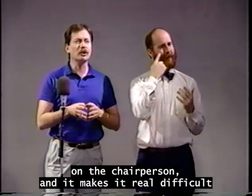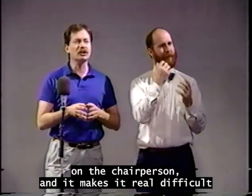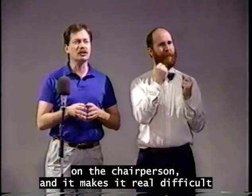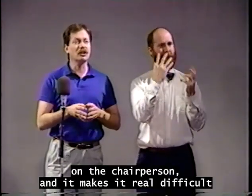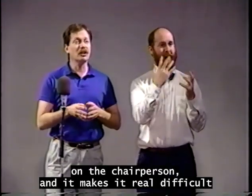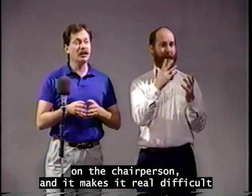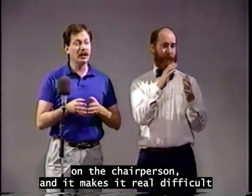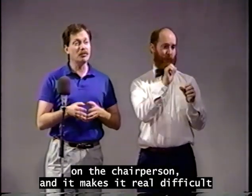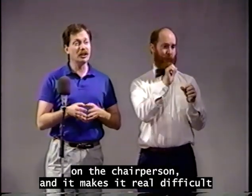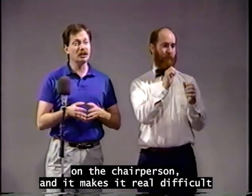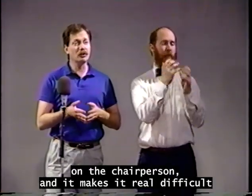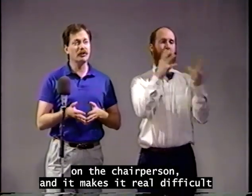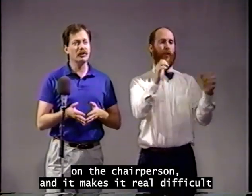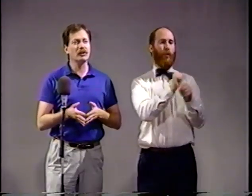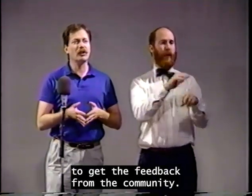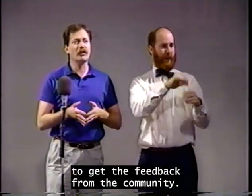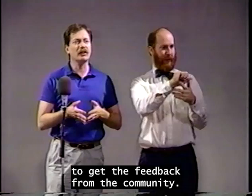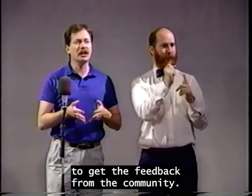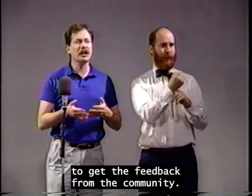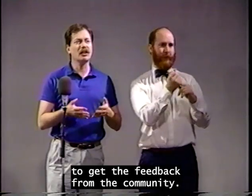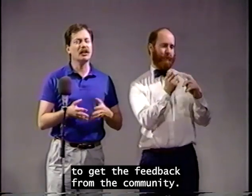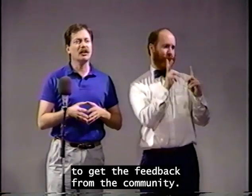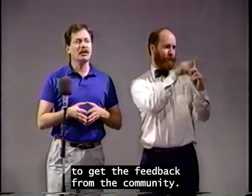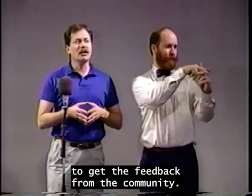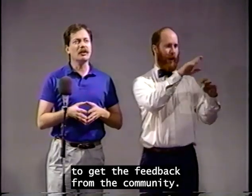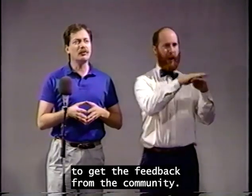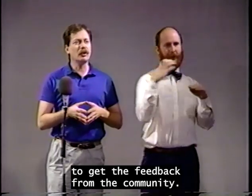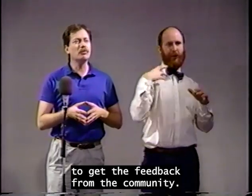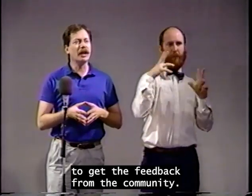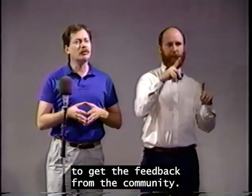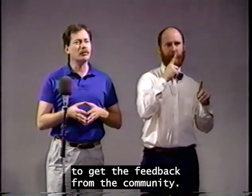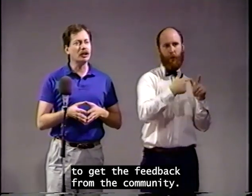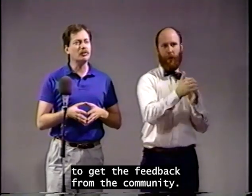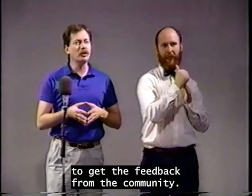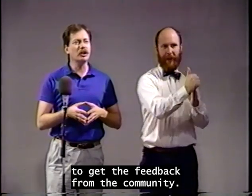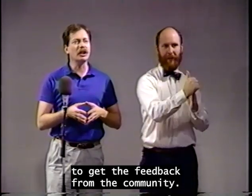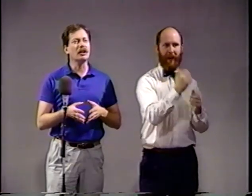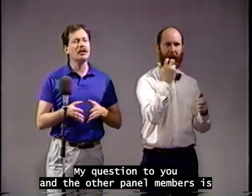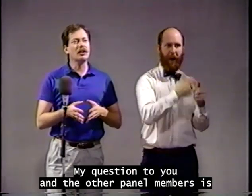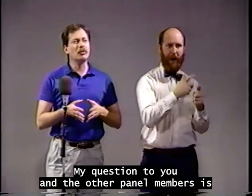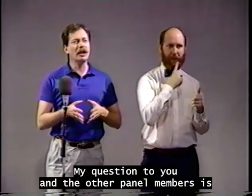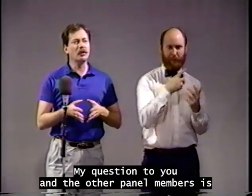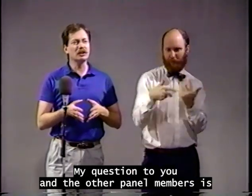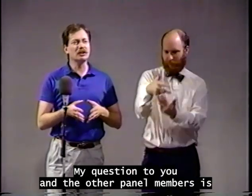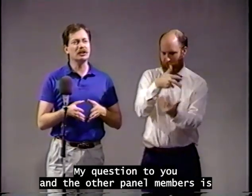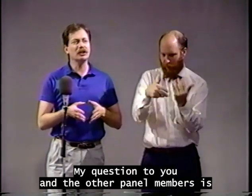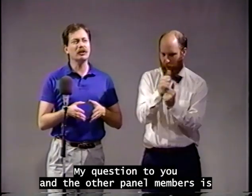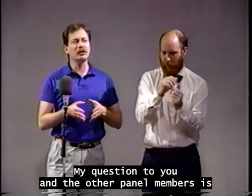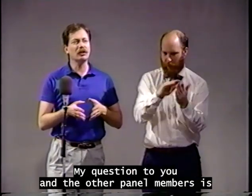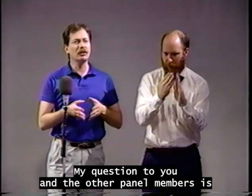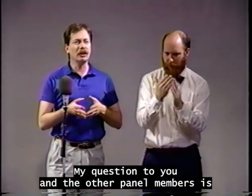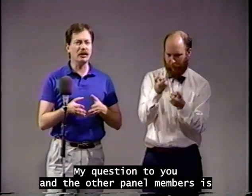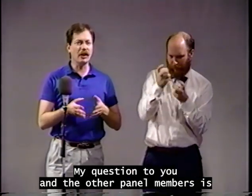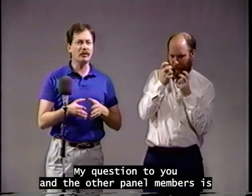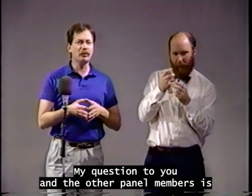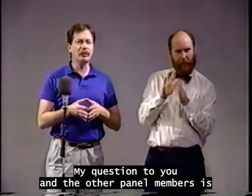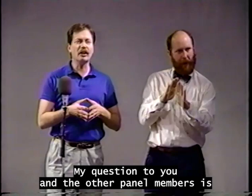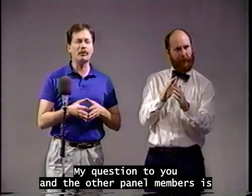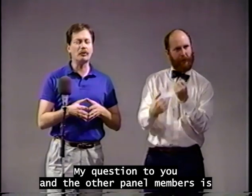chairperson, and it makes it real difficult to get the feedback from the community. My question to you and the other panel members